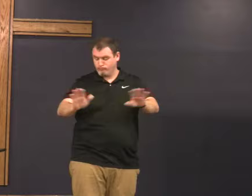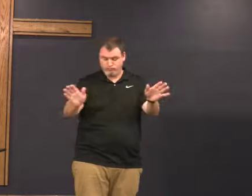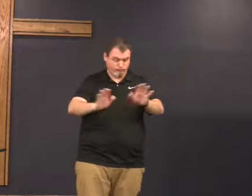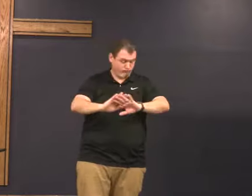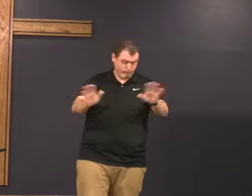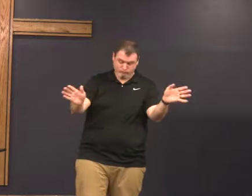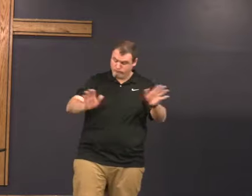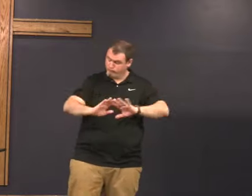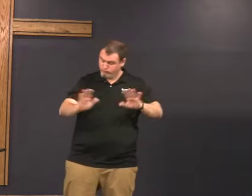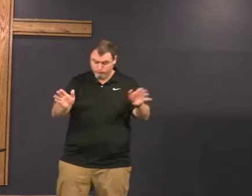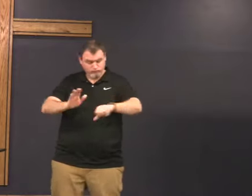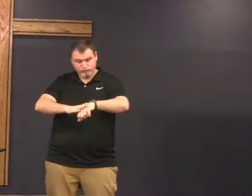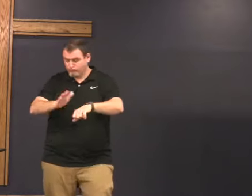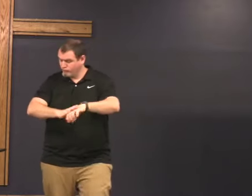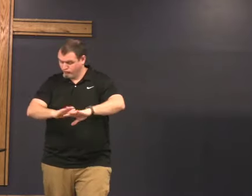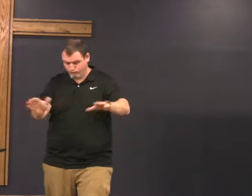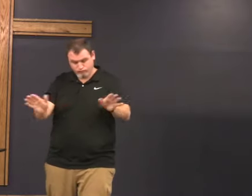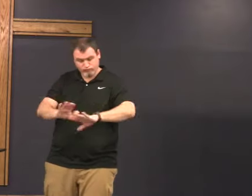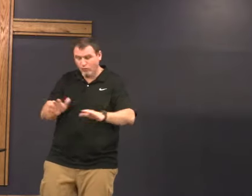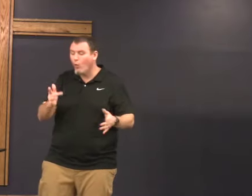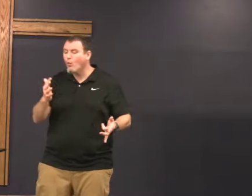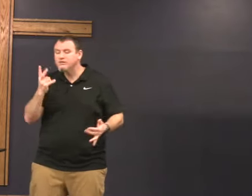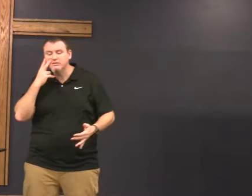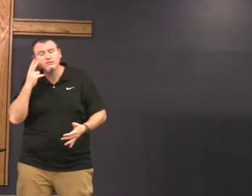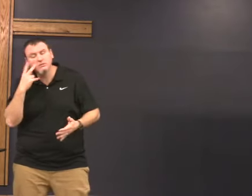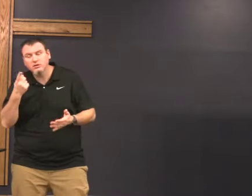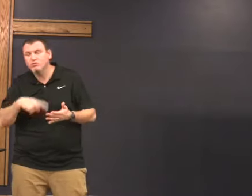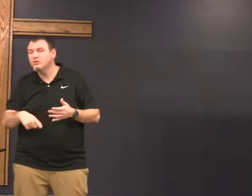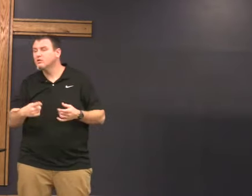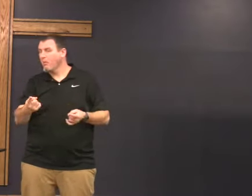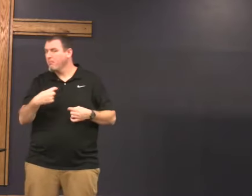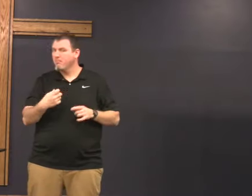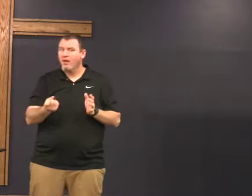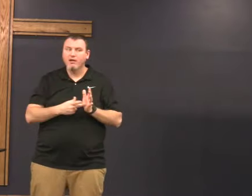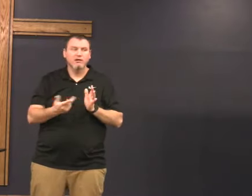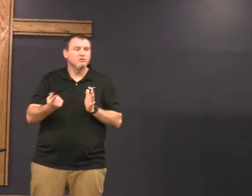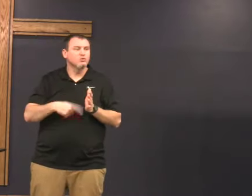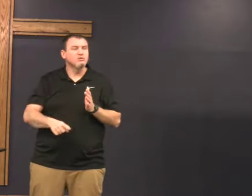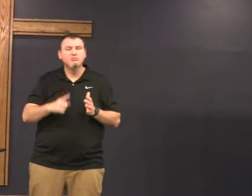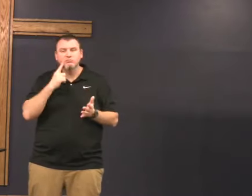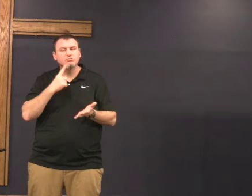About